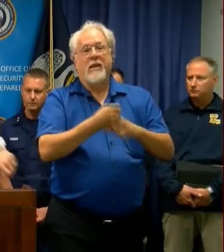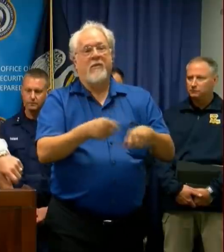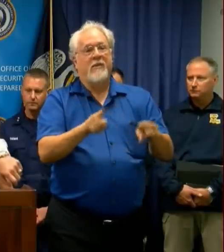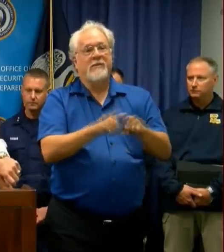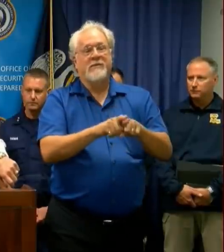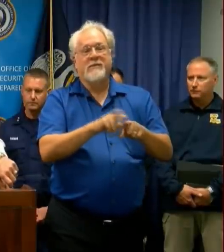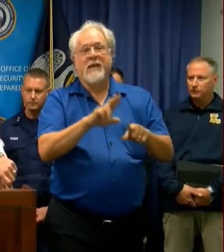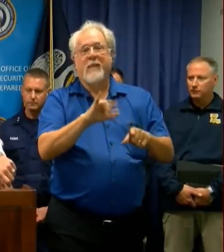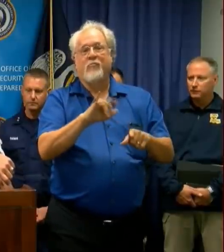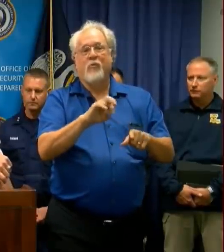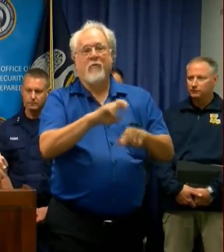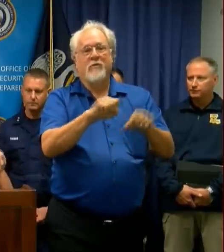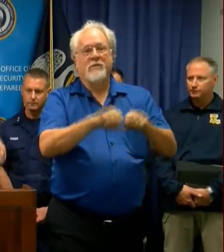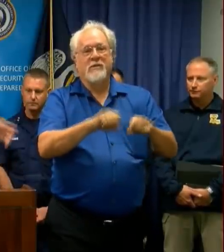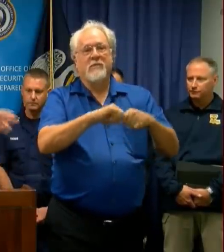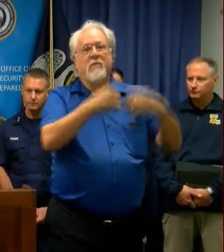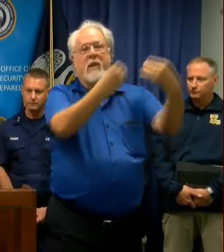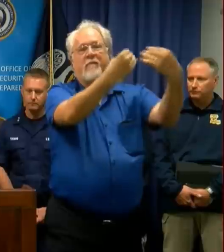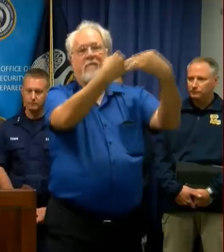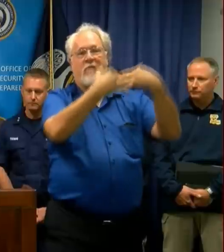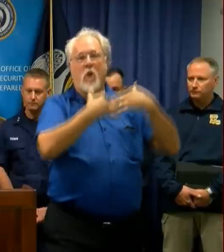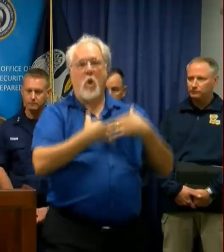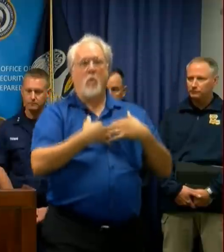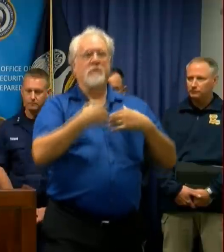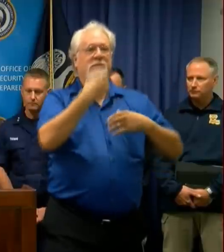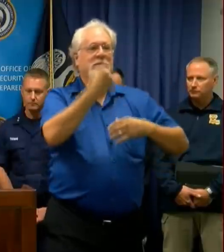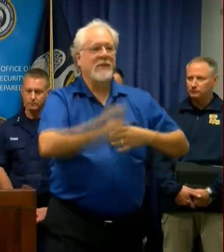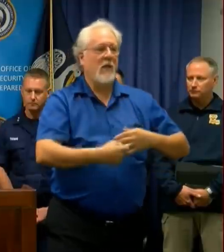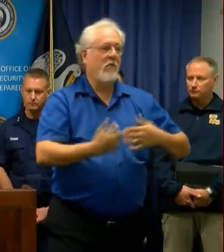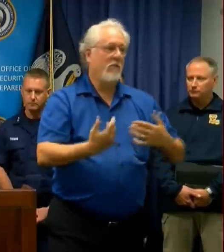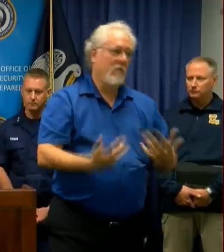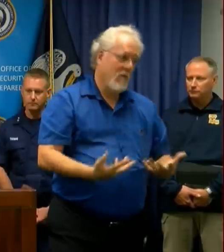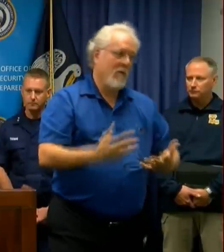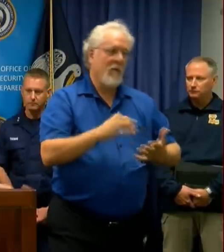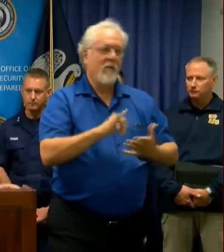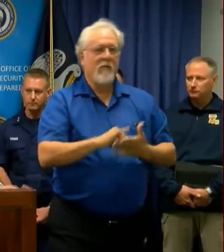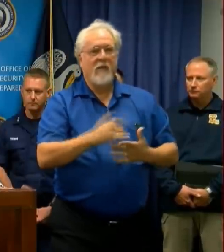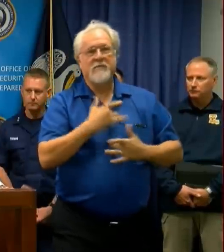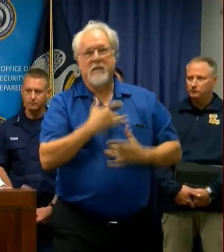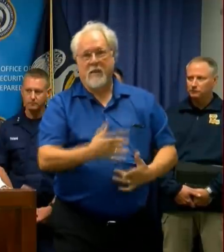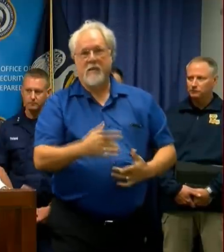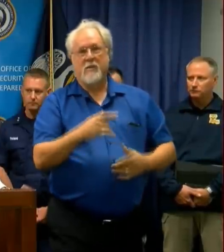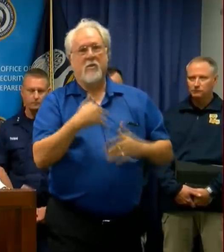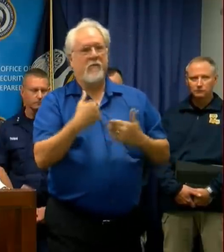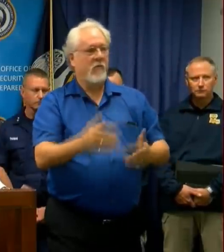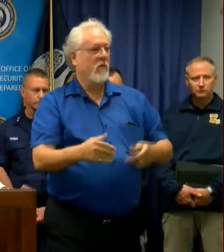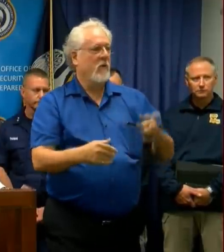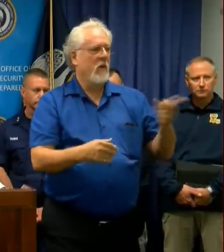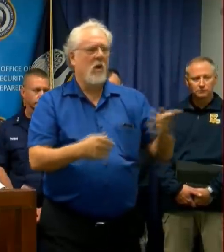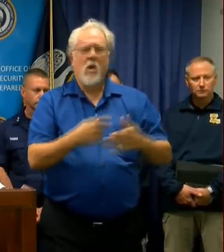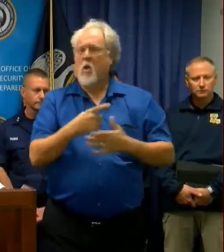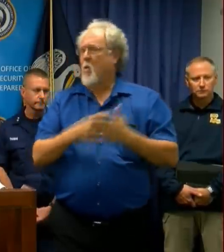that then has to flow back south again. So we do think that is a likelihood going forward.